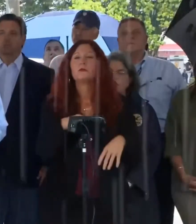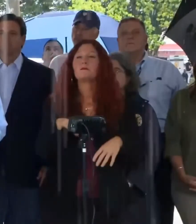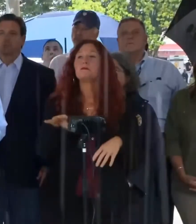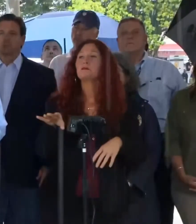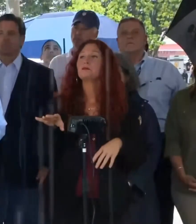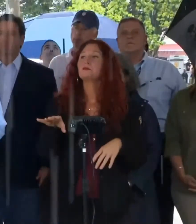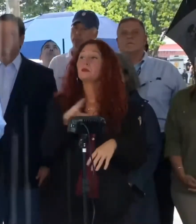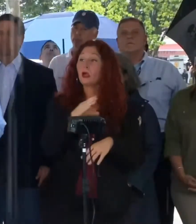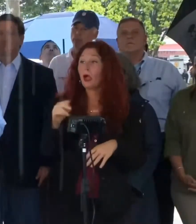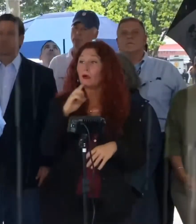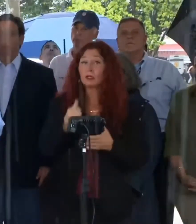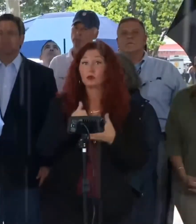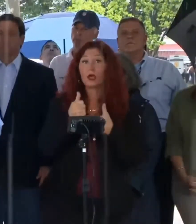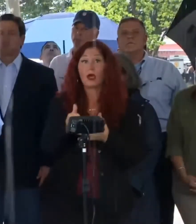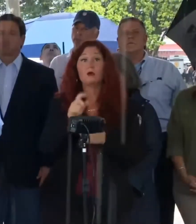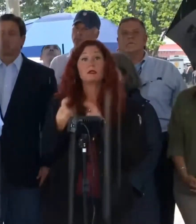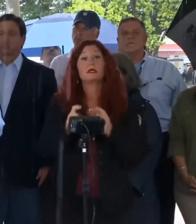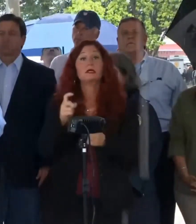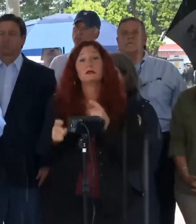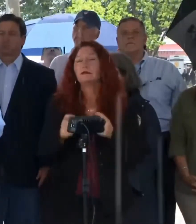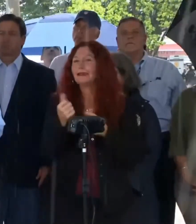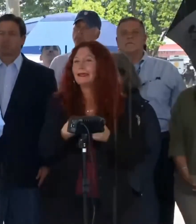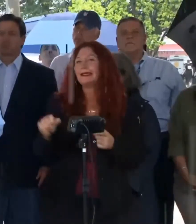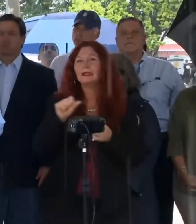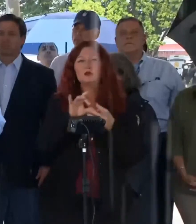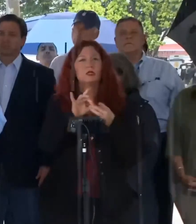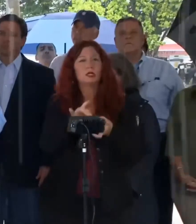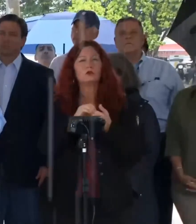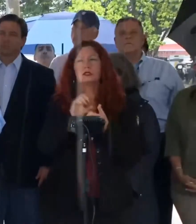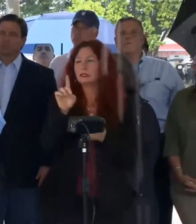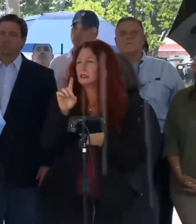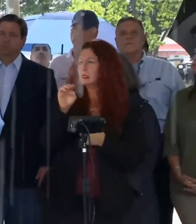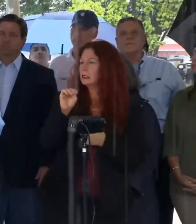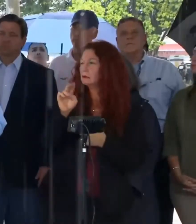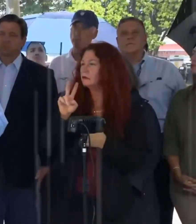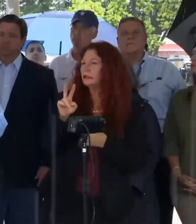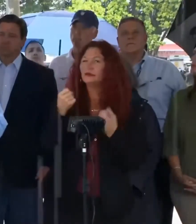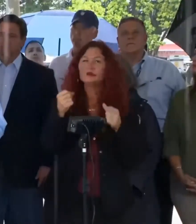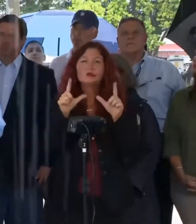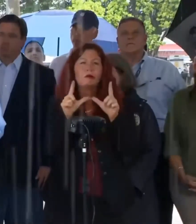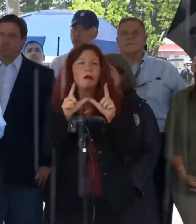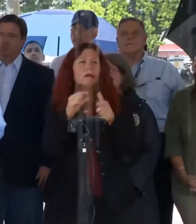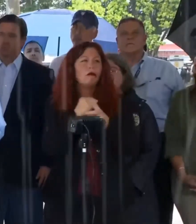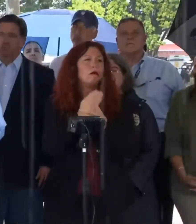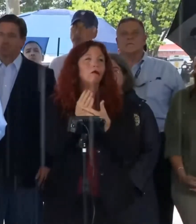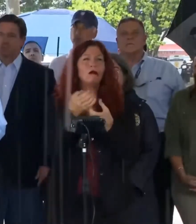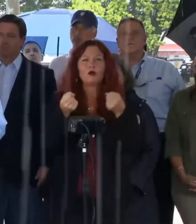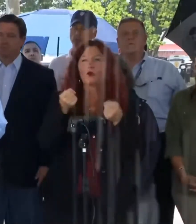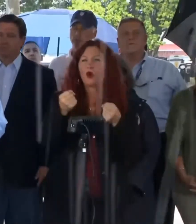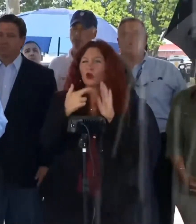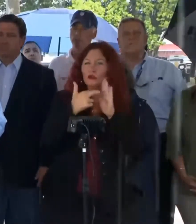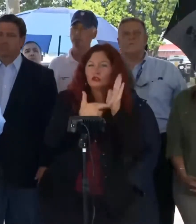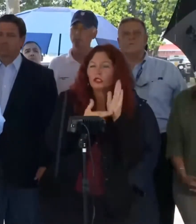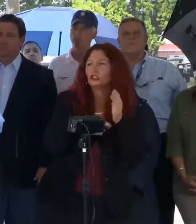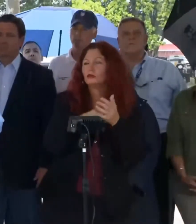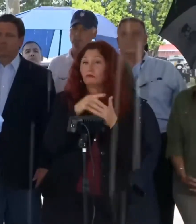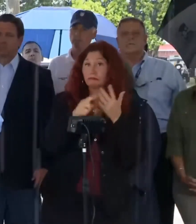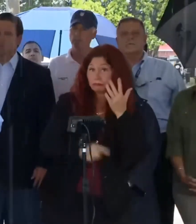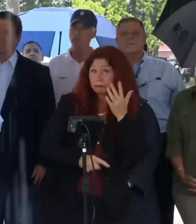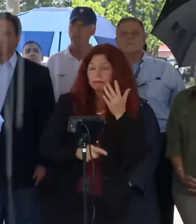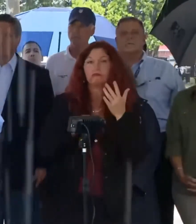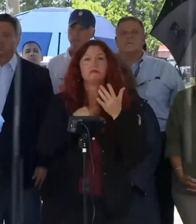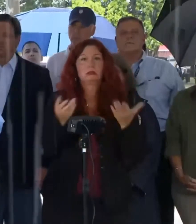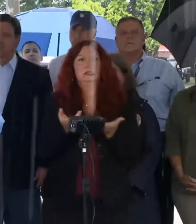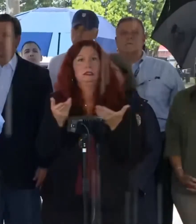driver's license and identification cards, vehicle registrations, and titles to the impacted individuals. But I need to remind you that